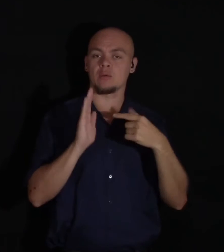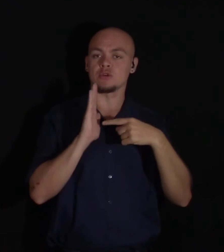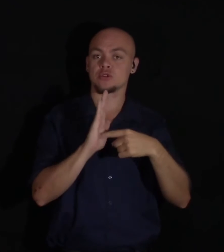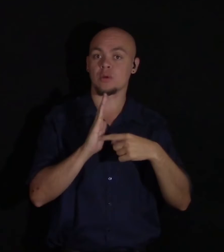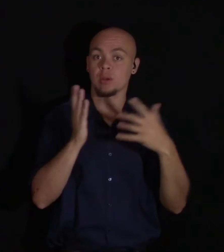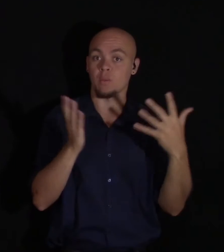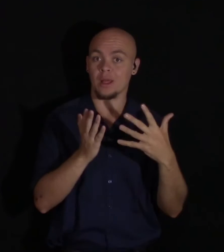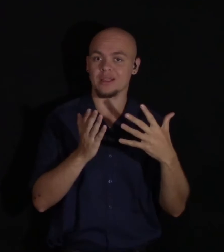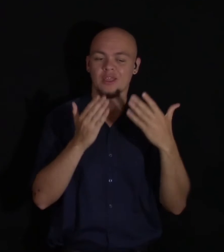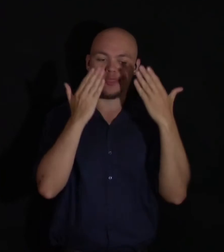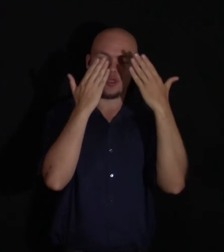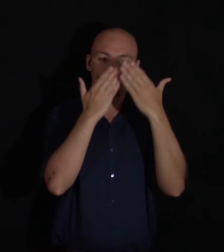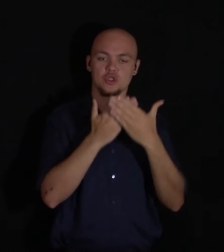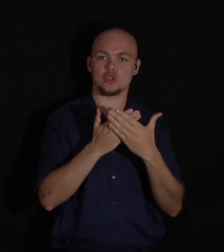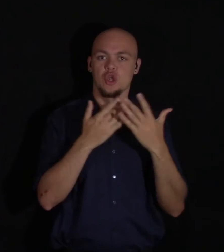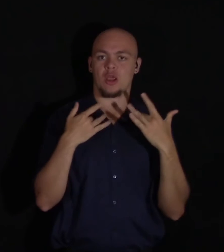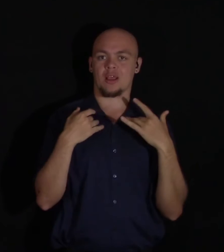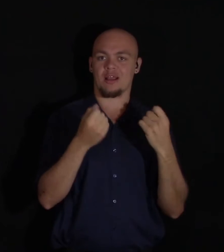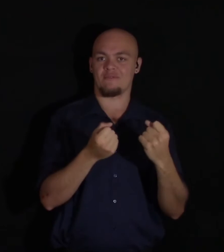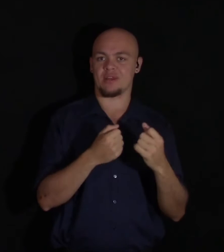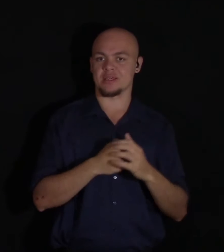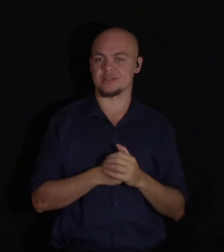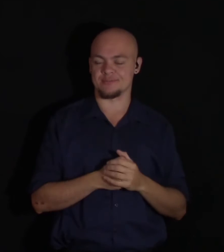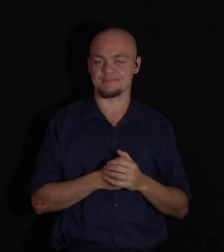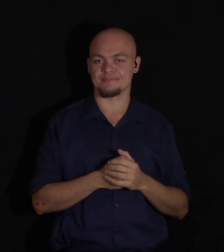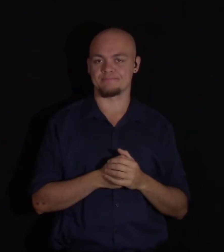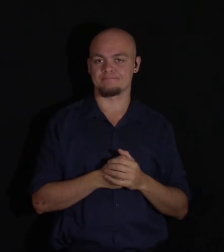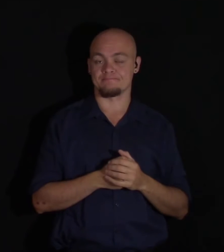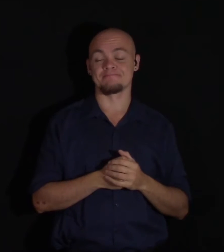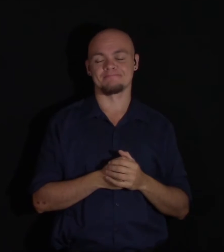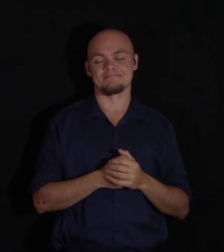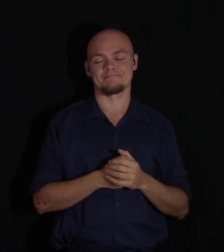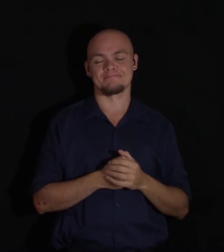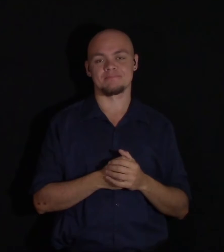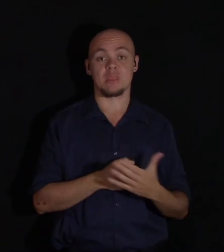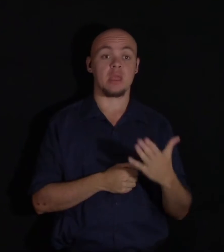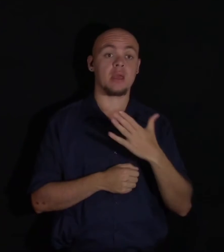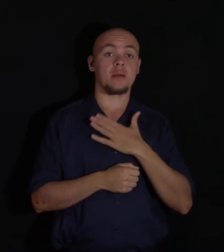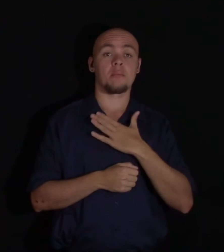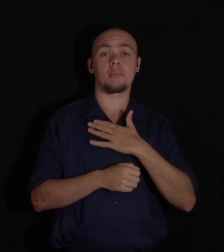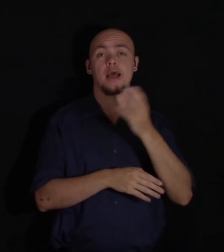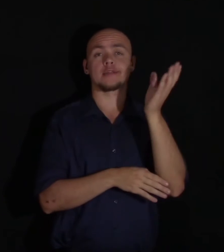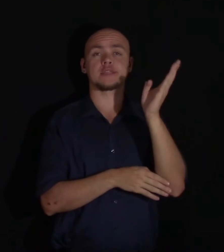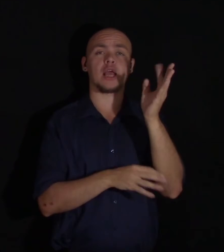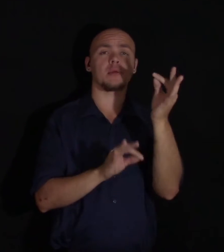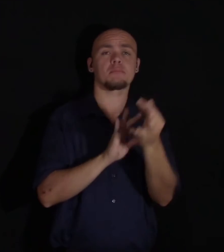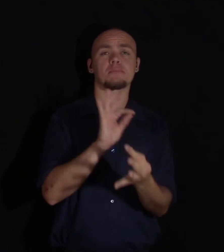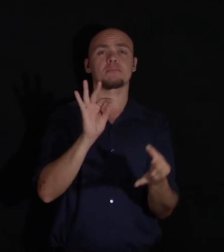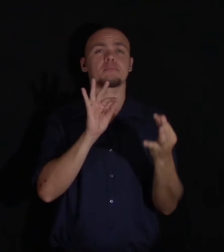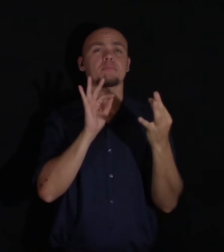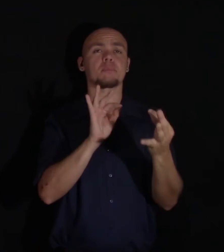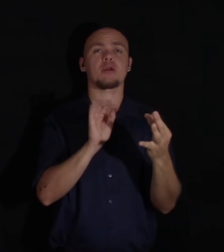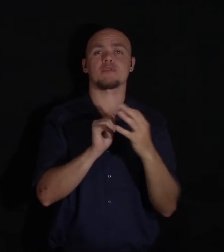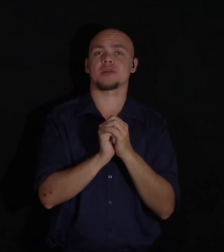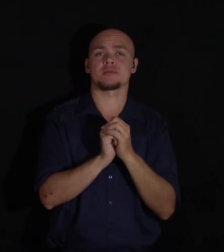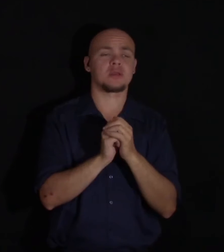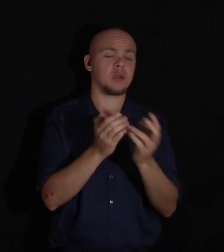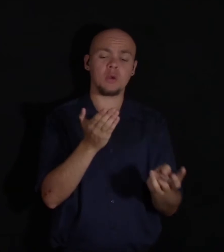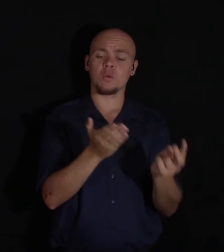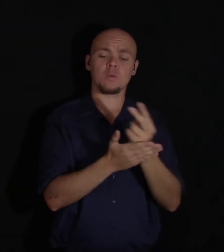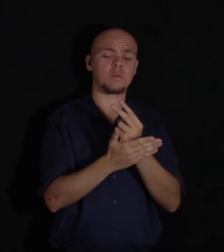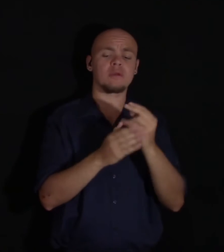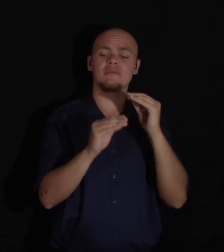of confidence. The side that had led me to believe that my talk was superb, perfect even, without